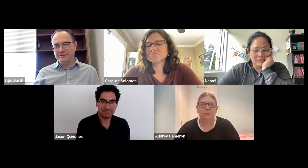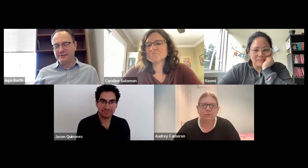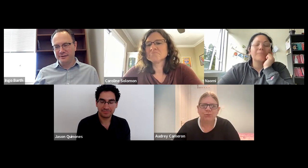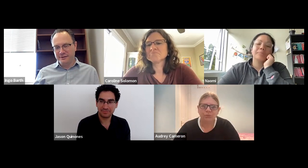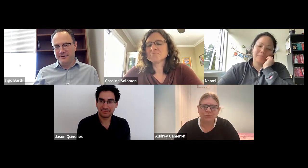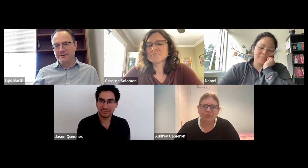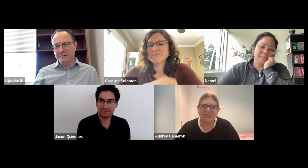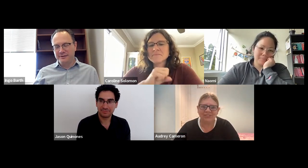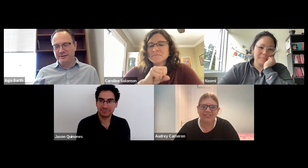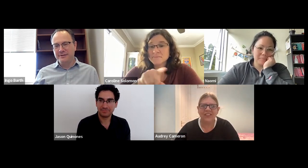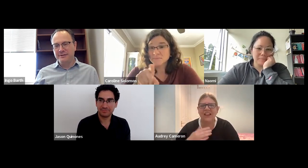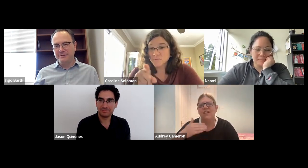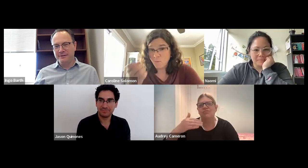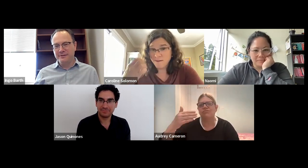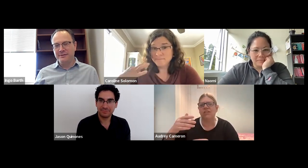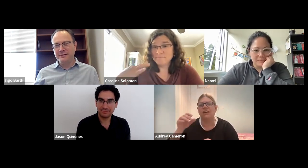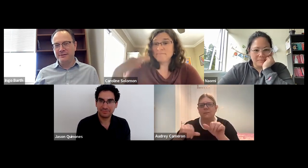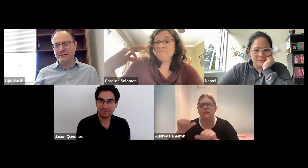So we have, half chemistry, half biology here.